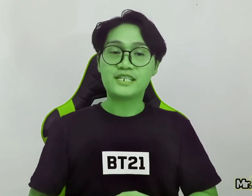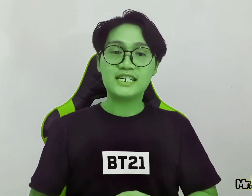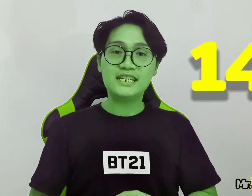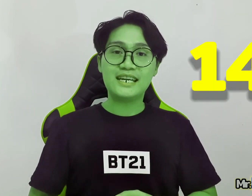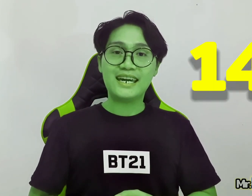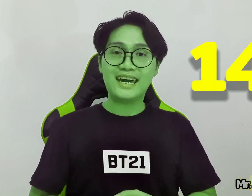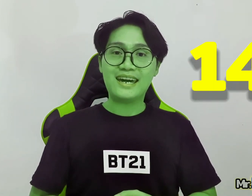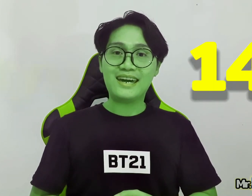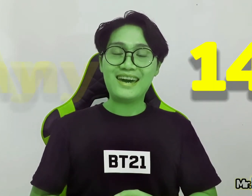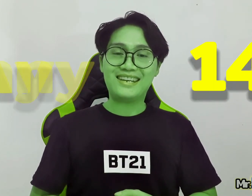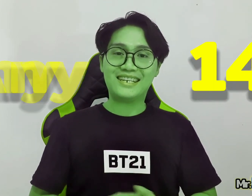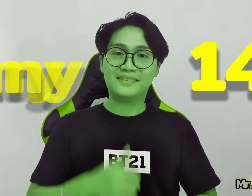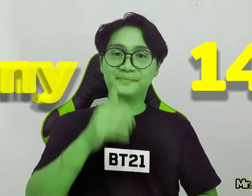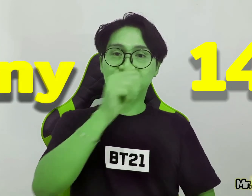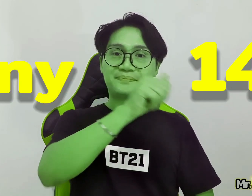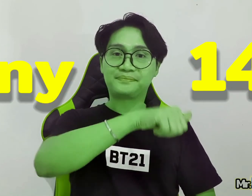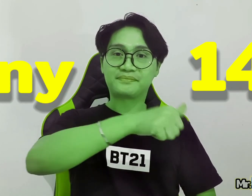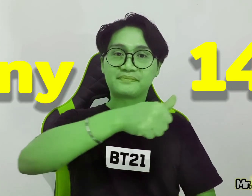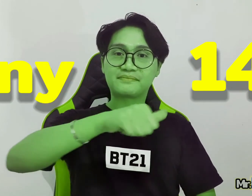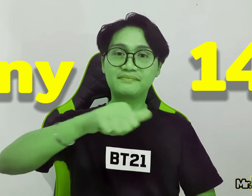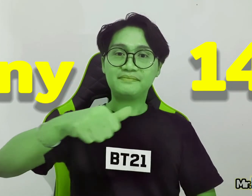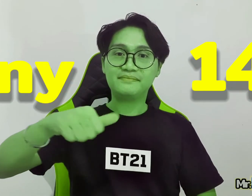14. Any.